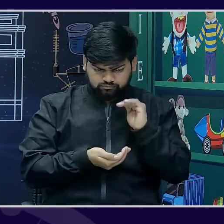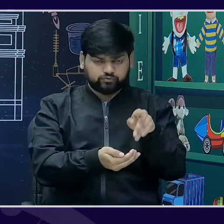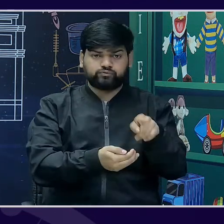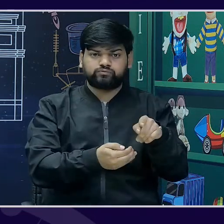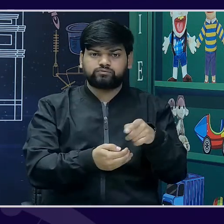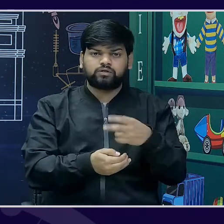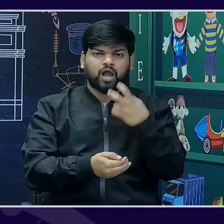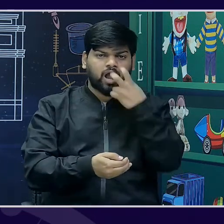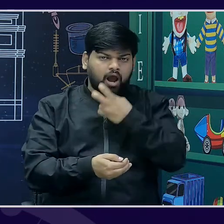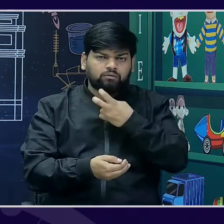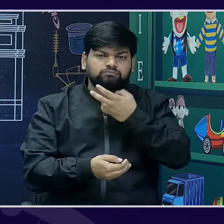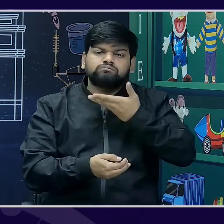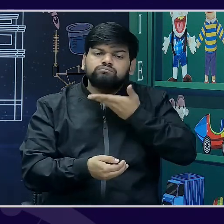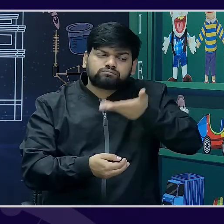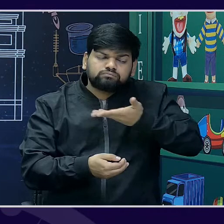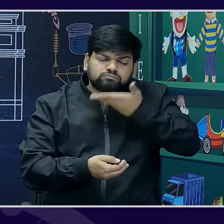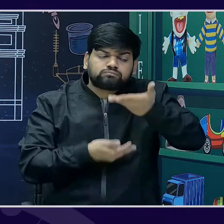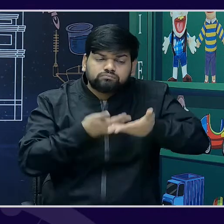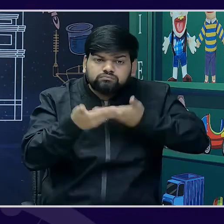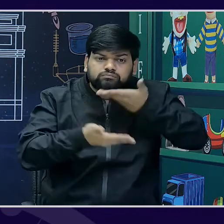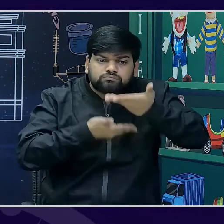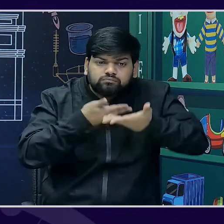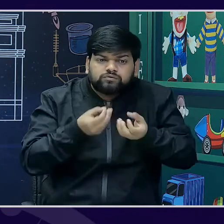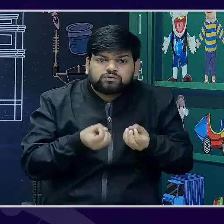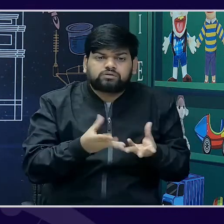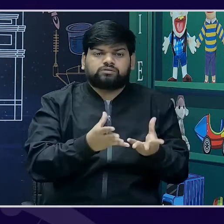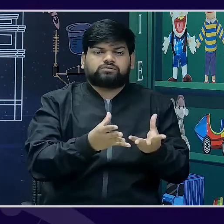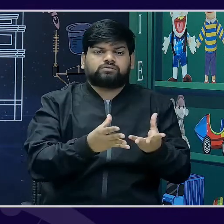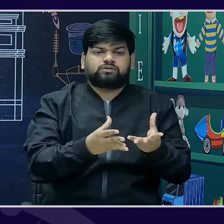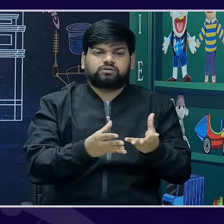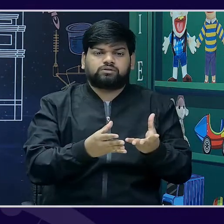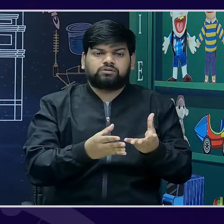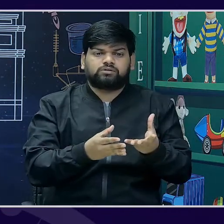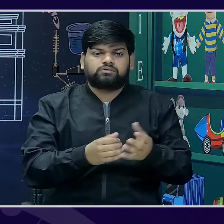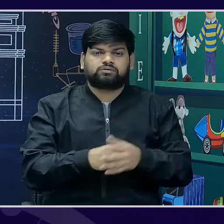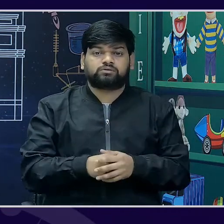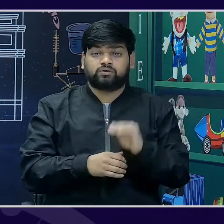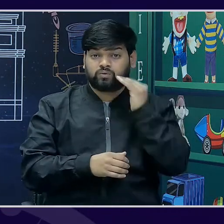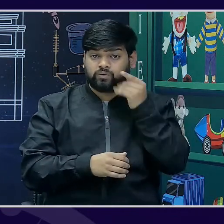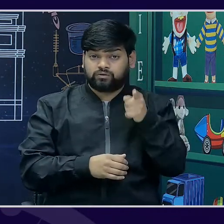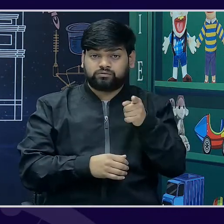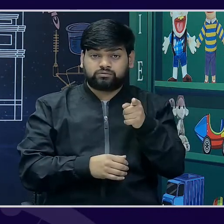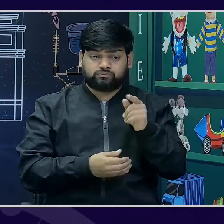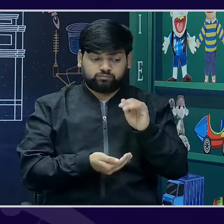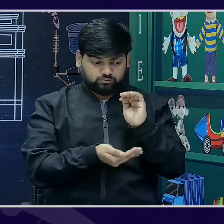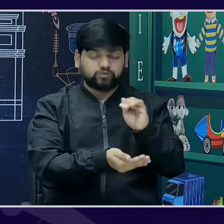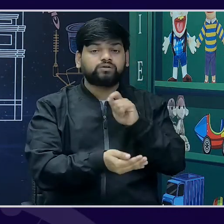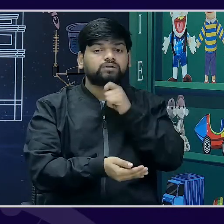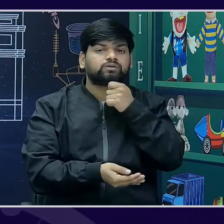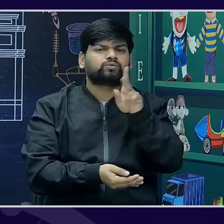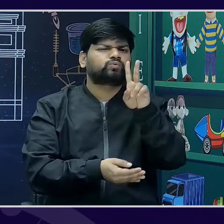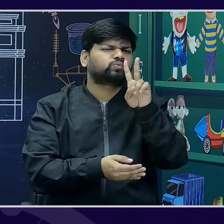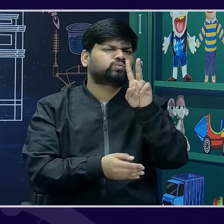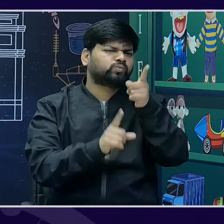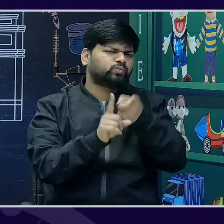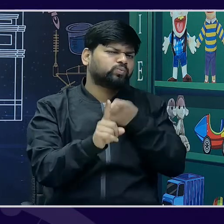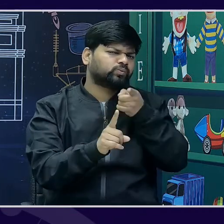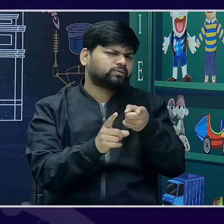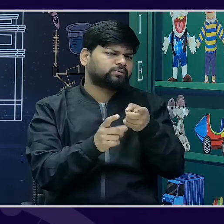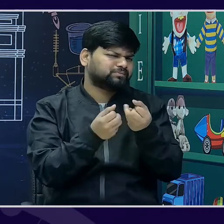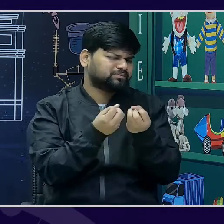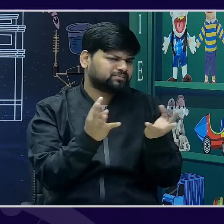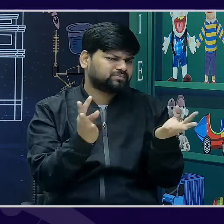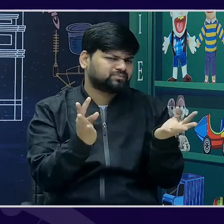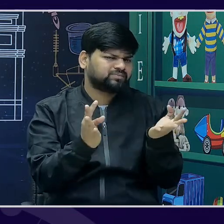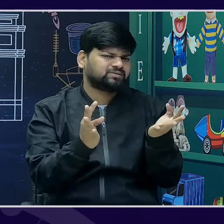the initial phase is tough, but by the time the child is 2 years in AVT, he'll start speaking in sentences, and